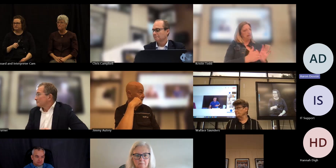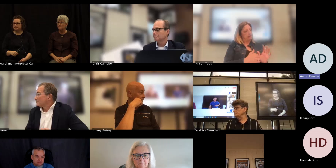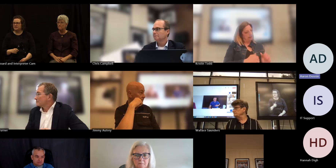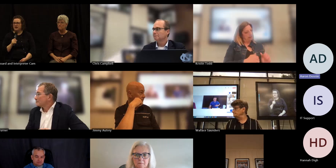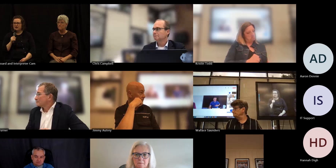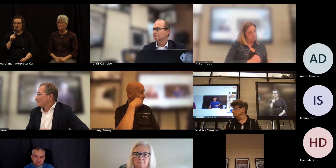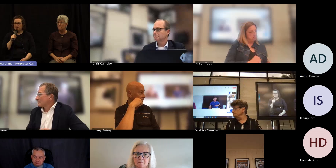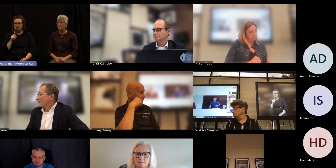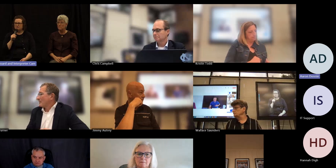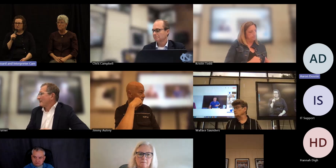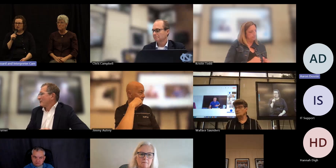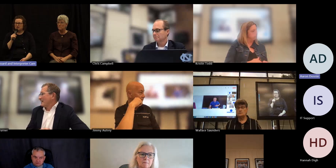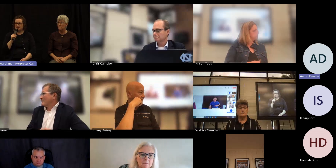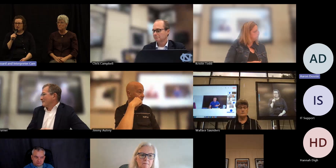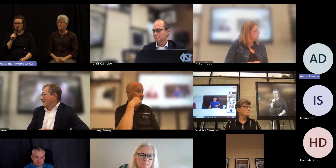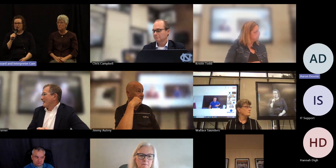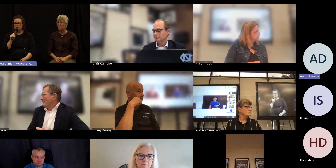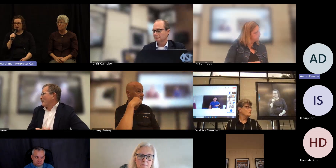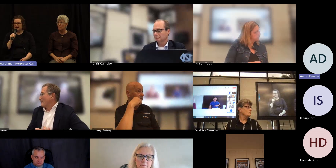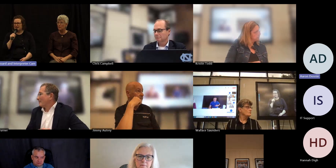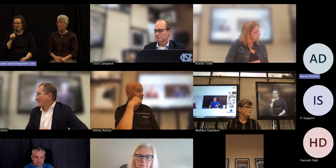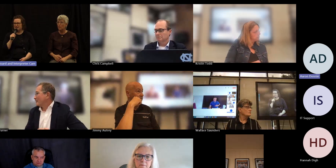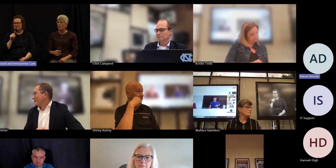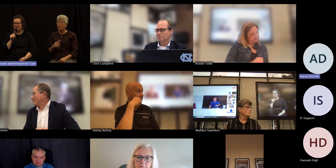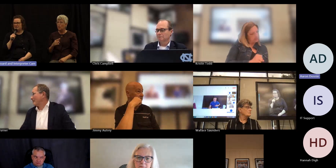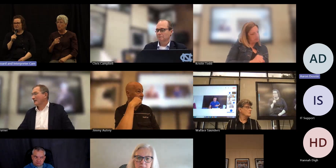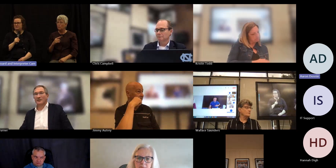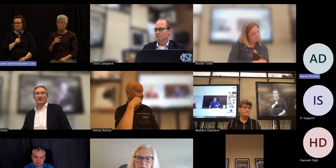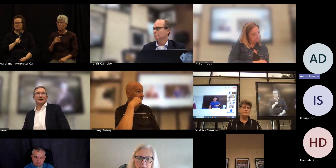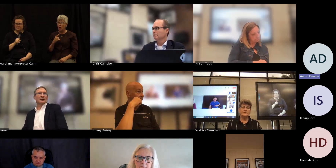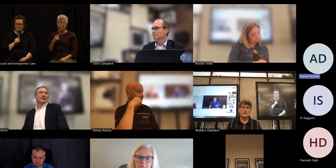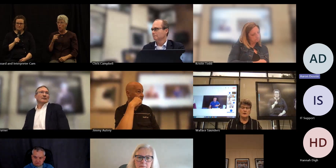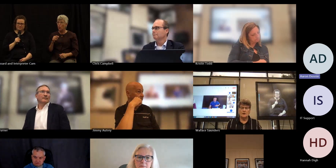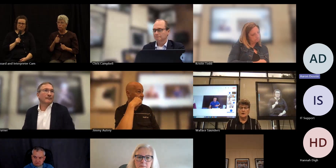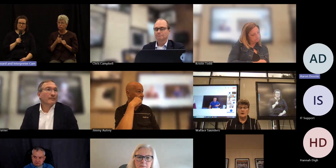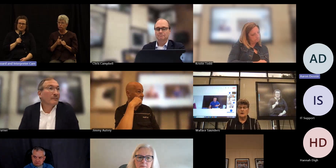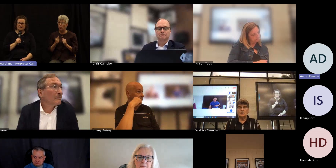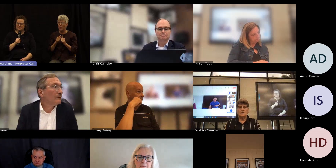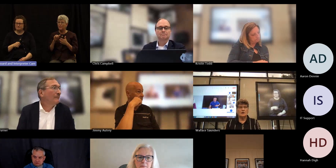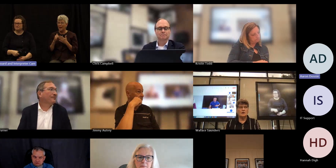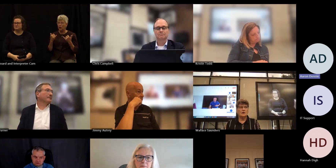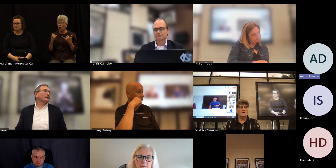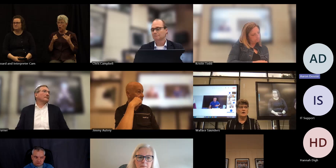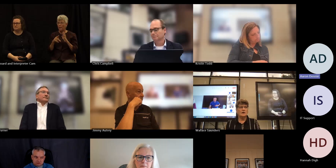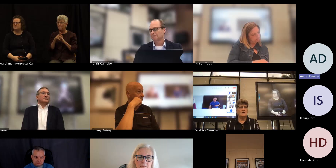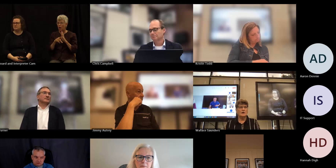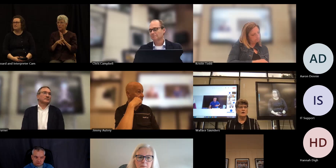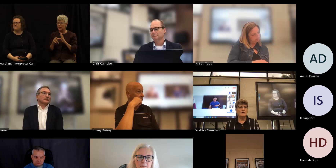Other? I mean, We'll have a chance when we I'll adopt look the at it permanent again, policy yeah. to make any changes. yes.